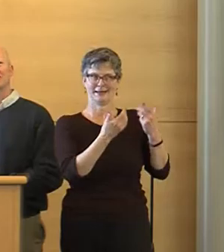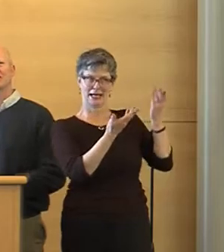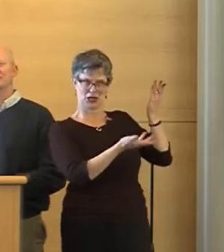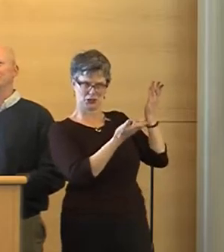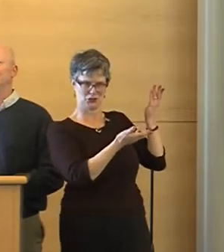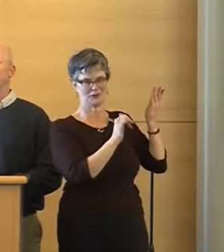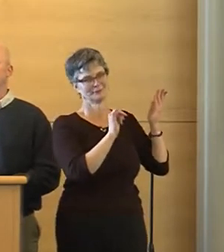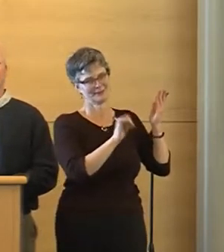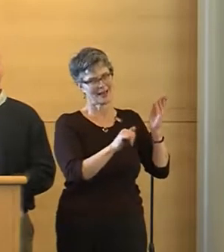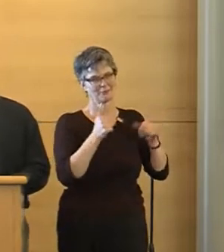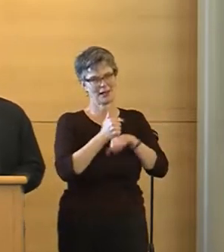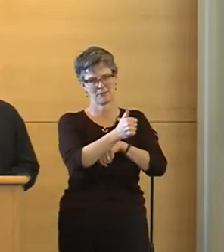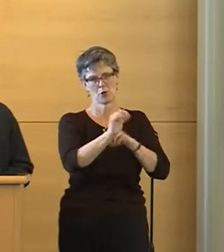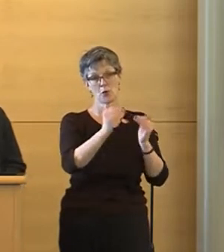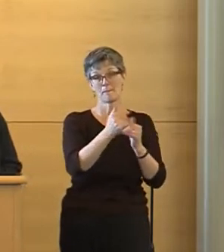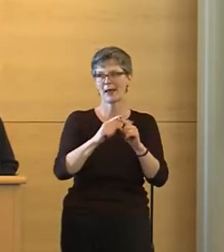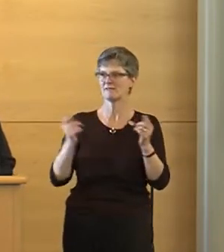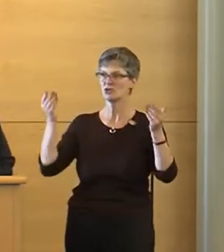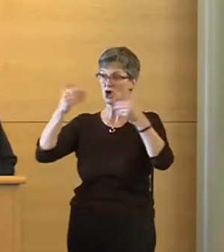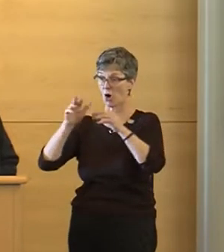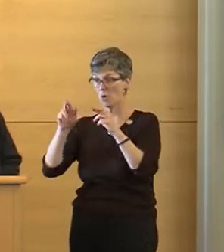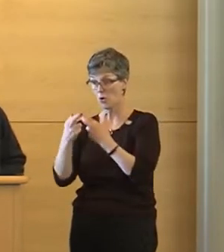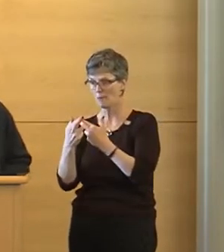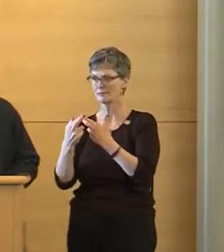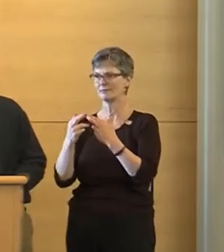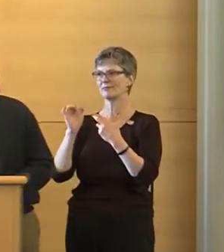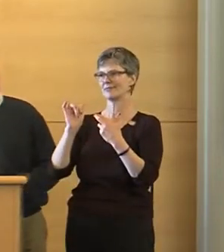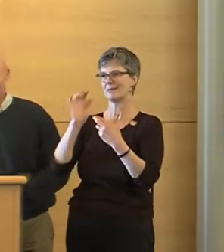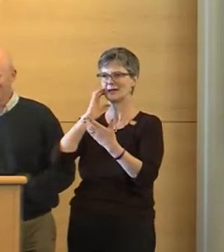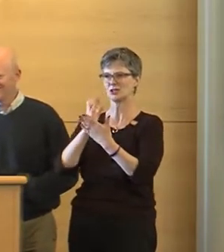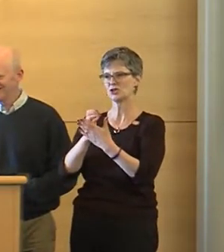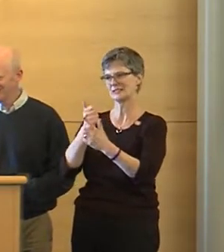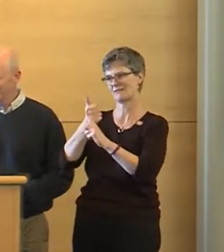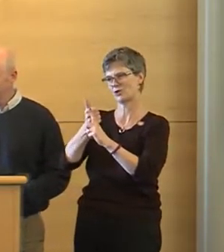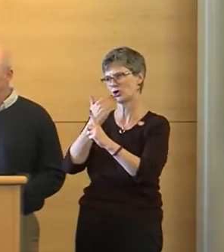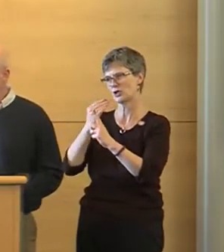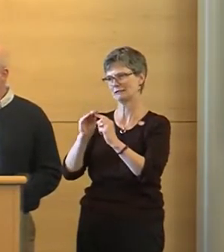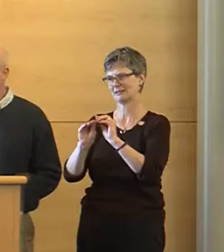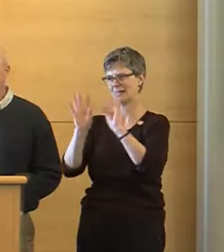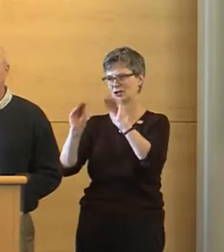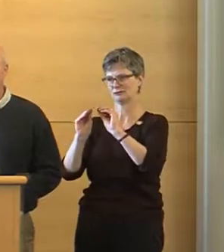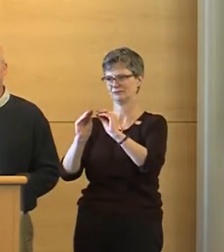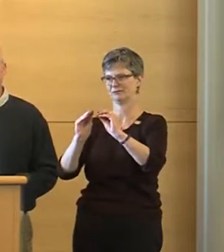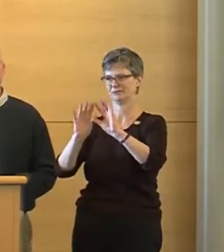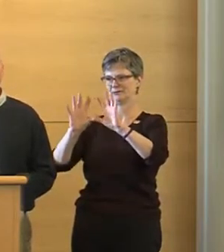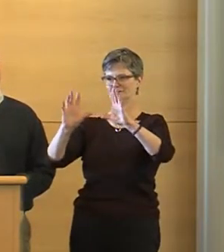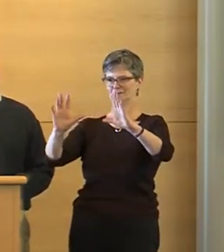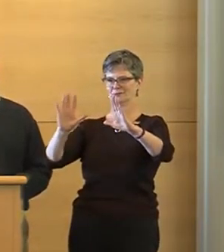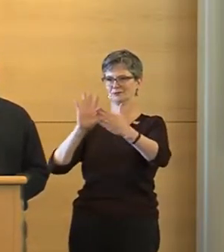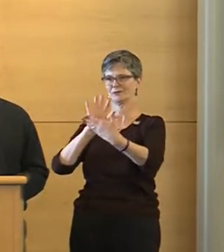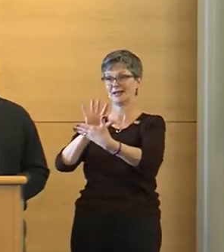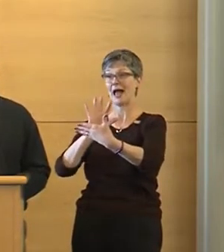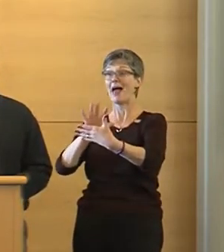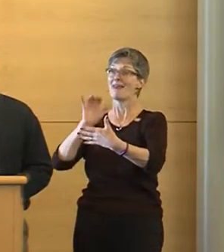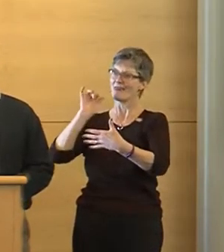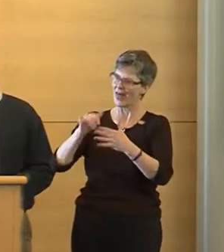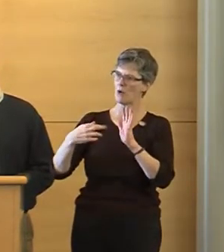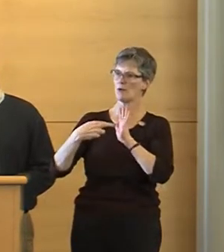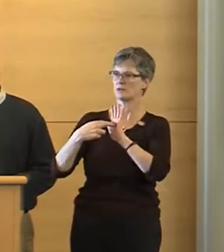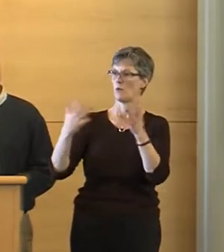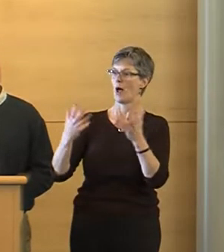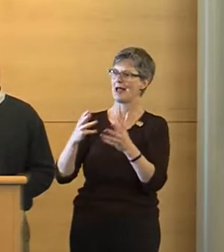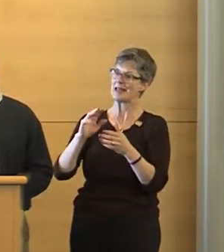demonstration of poor contrast in a badly lit room. Okay. If it were, and this is the room's role in this, and we can't say, no, that doesn't